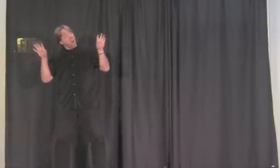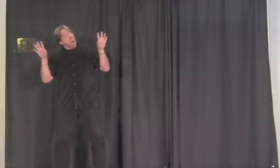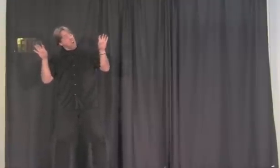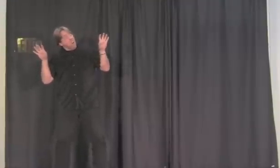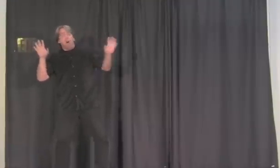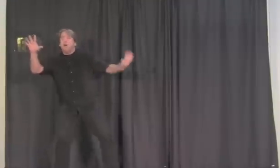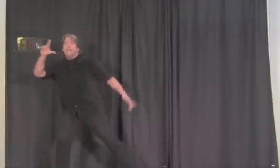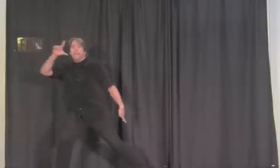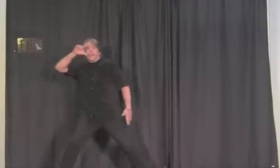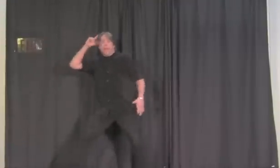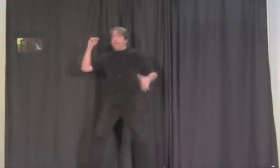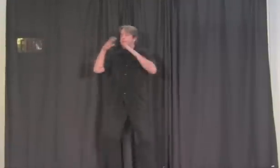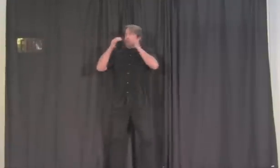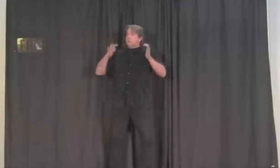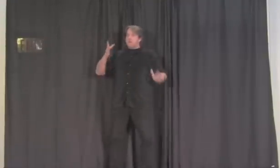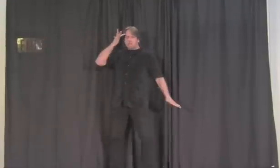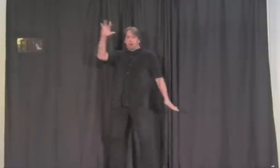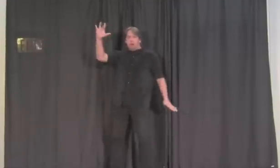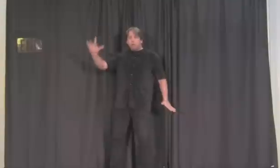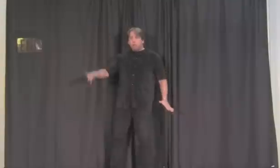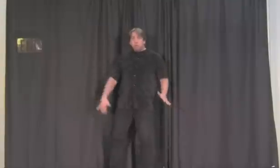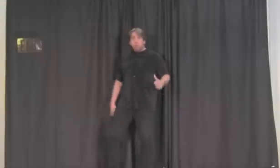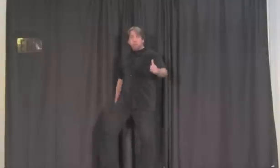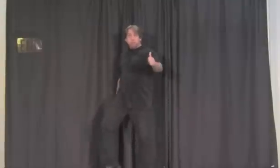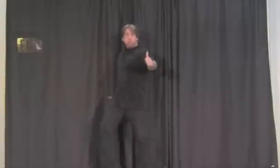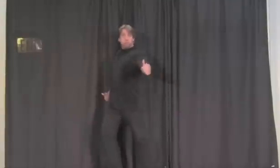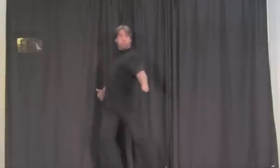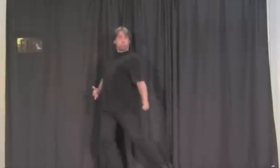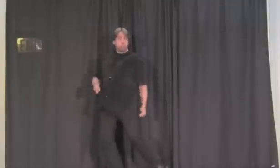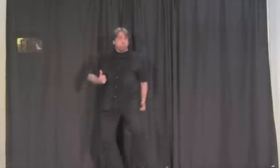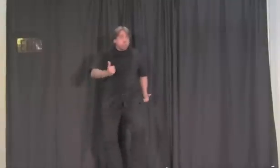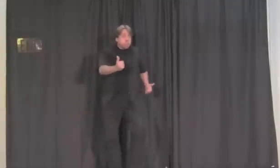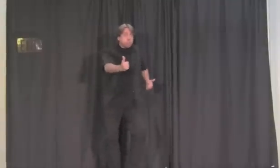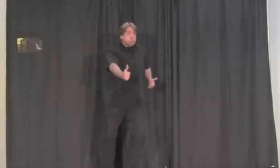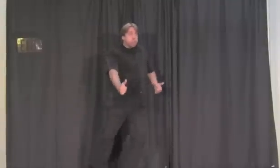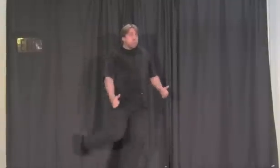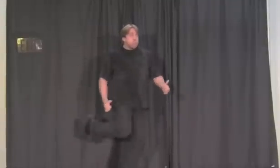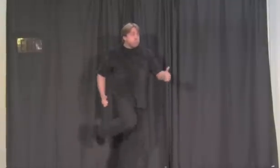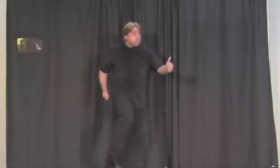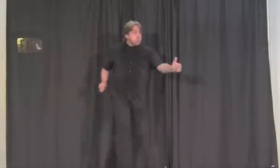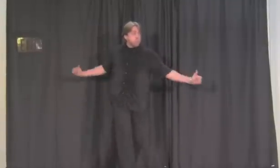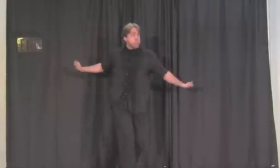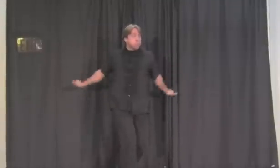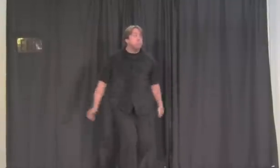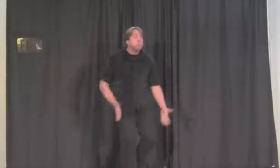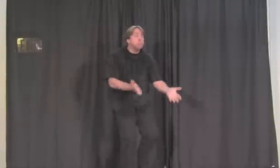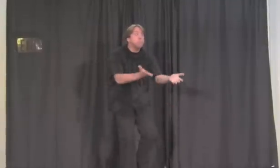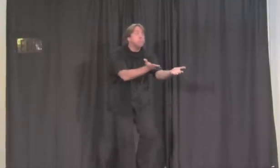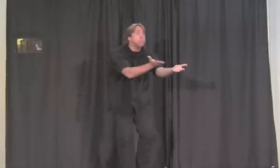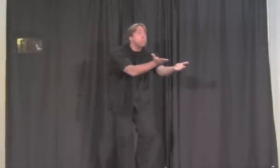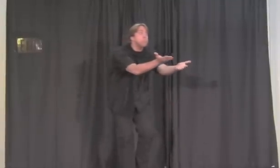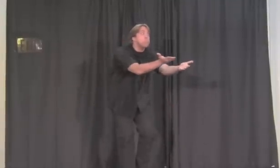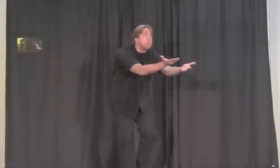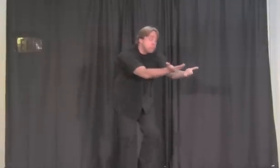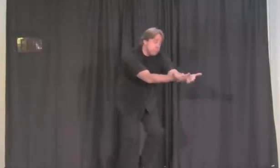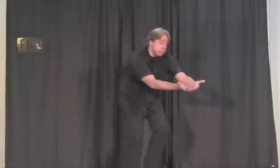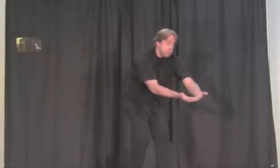aghast. The Gallaudet football player, who was a smart fella, took off running and dove for